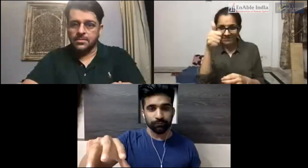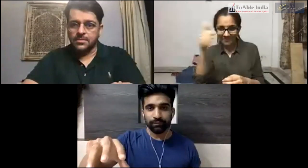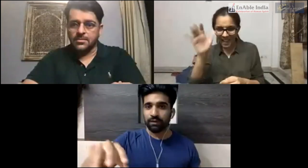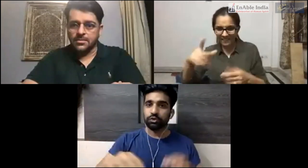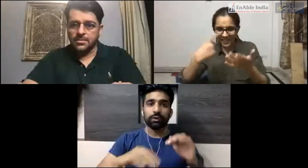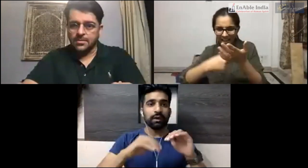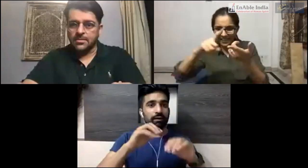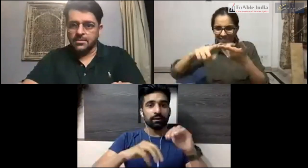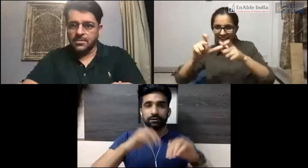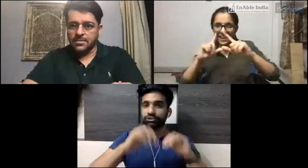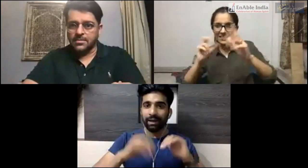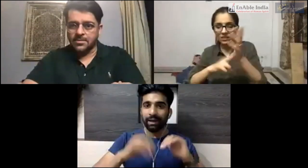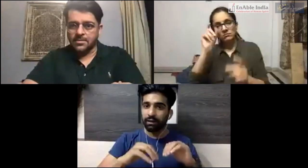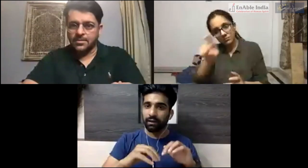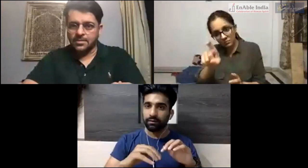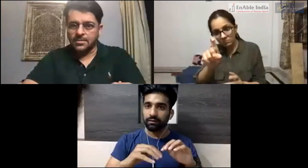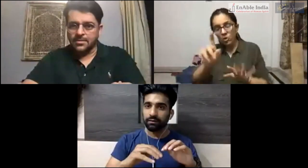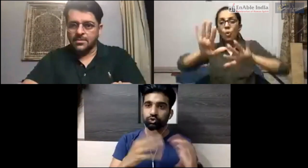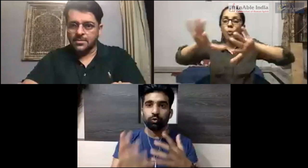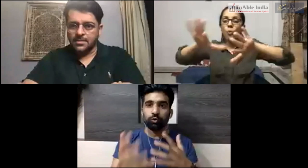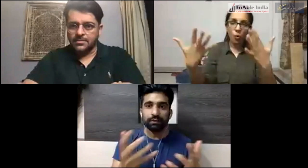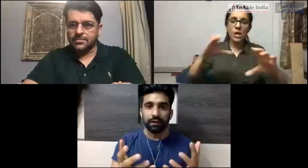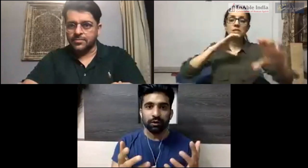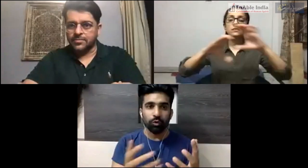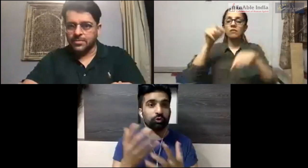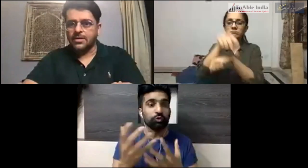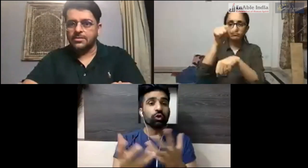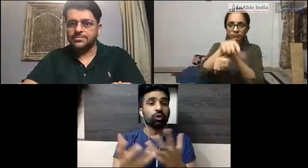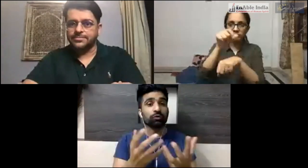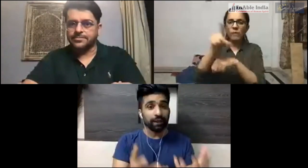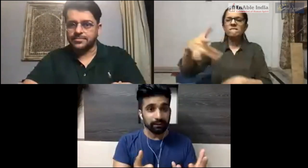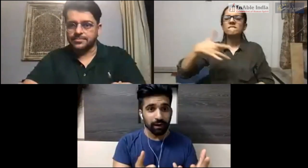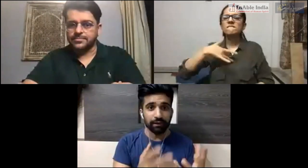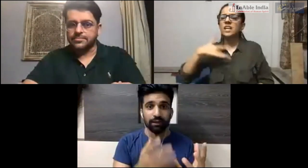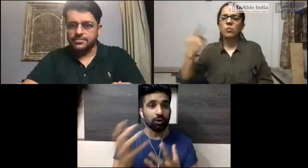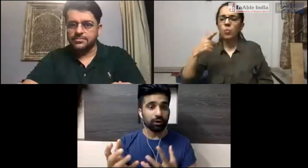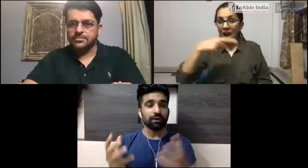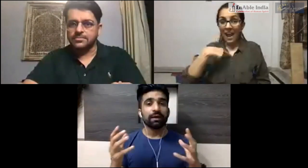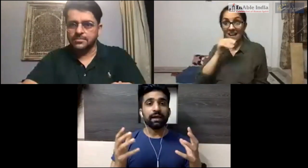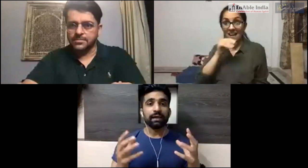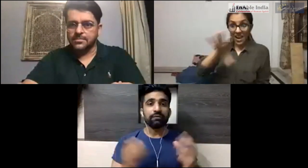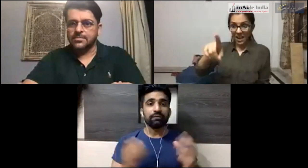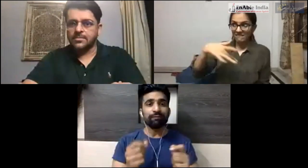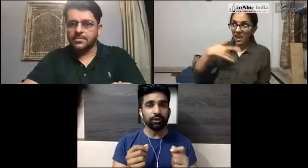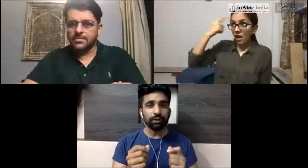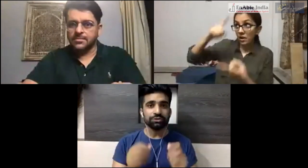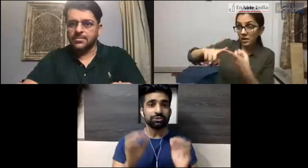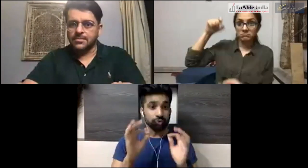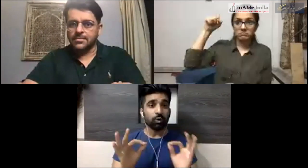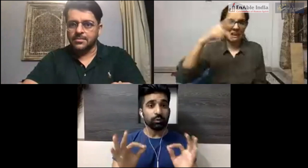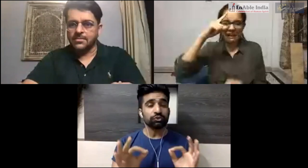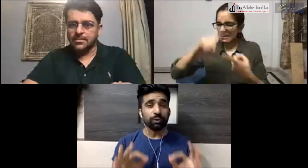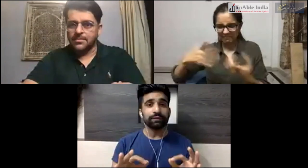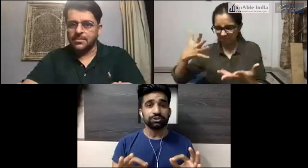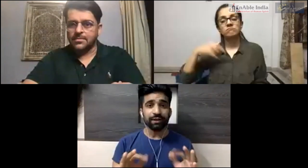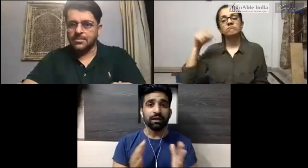Zoom. You can chat and show me that what you thought of that idea or not. And if you have any questions, you can